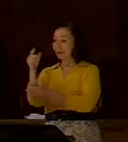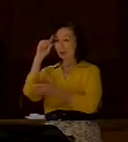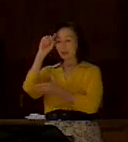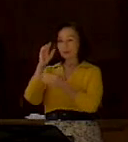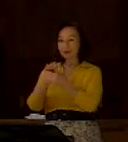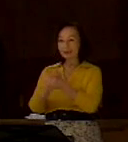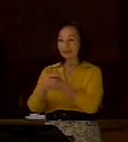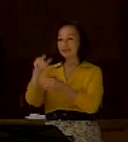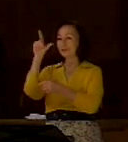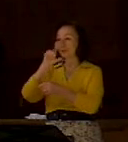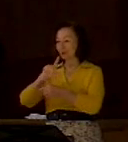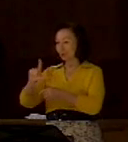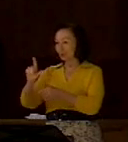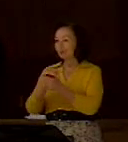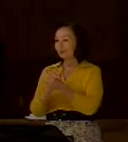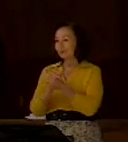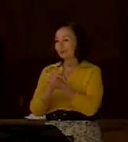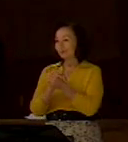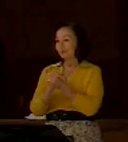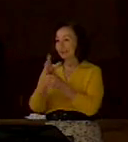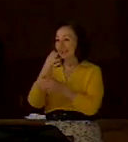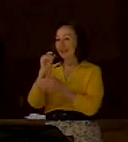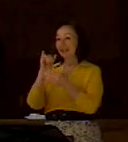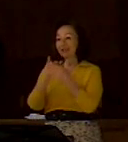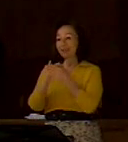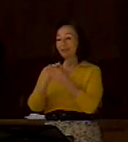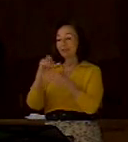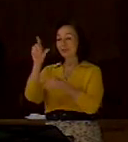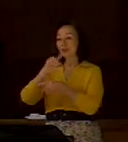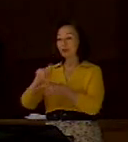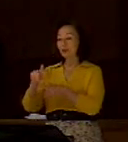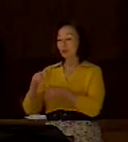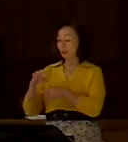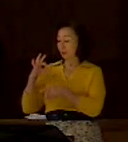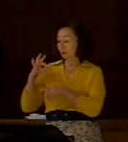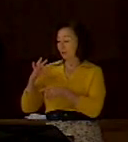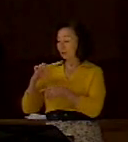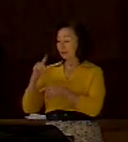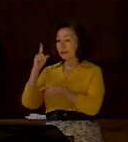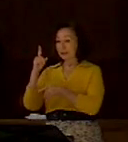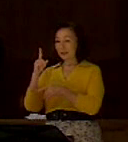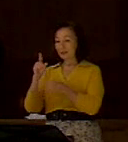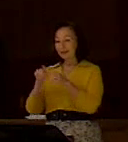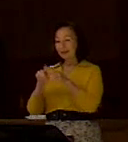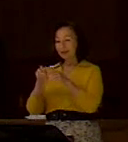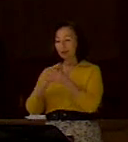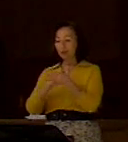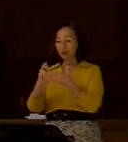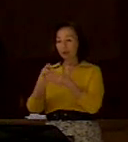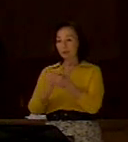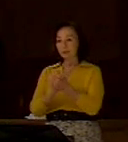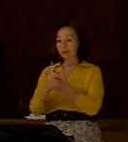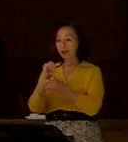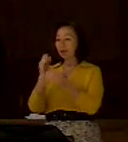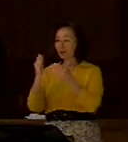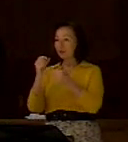the Lord, and that the Lord credited to him as righteousness. I want you to get